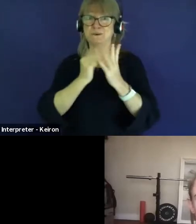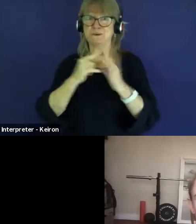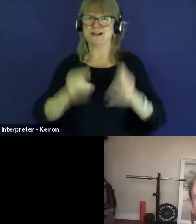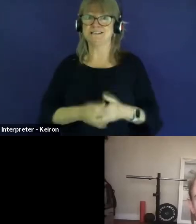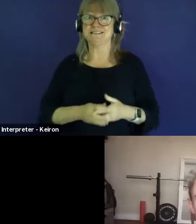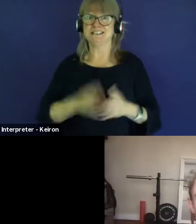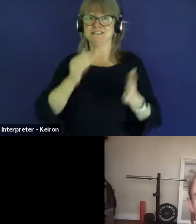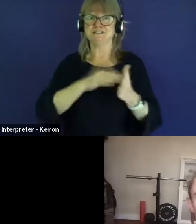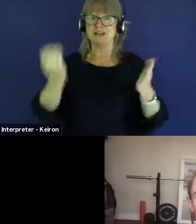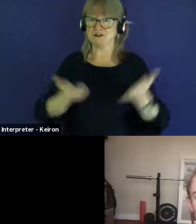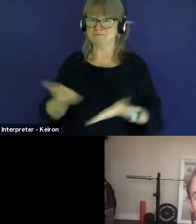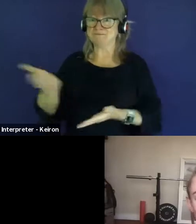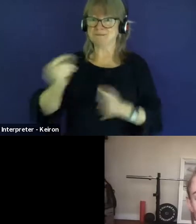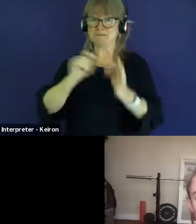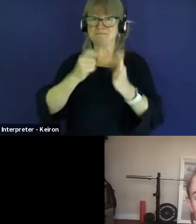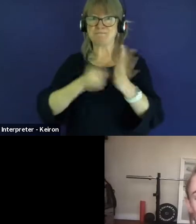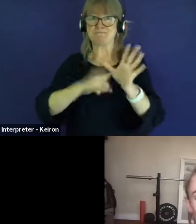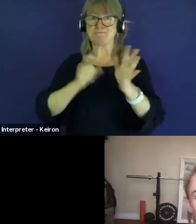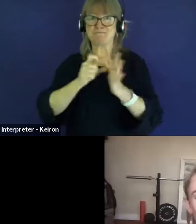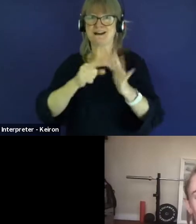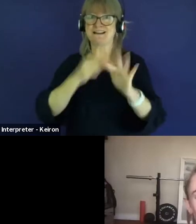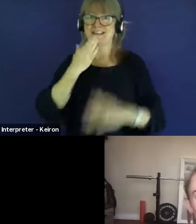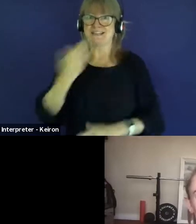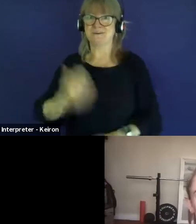I'll throw to you, Brydie, and thank you.